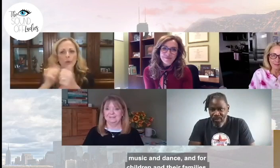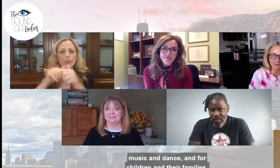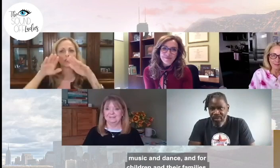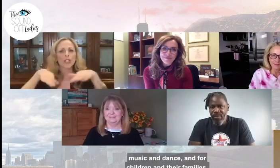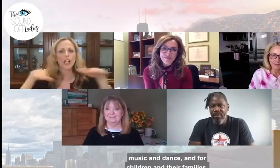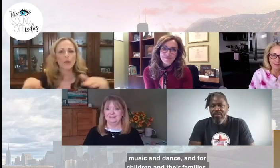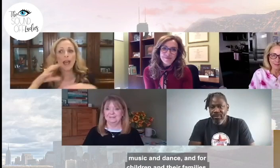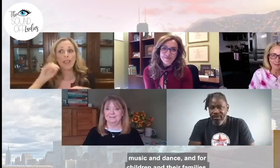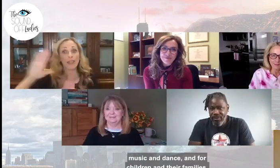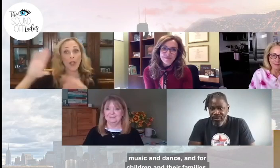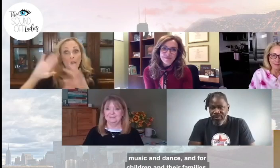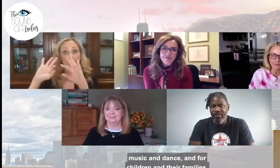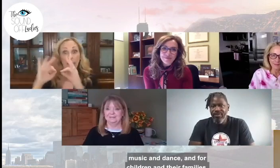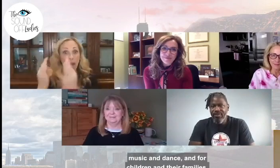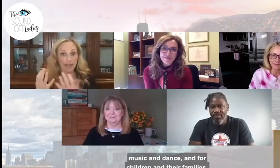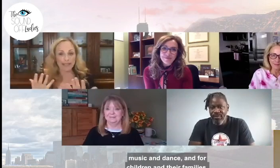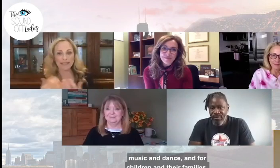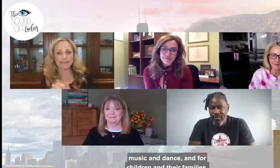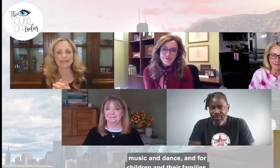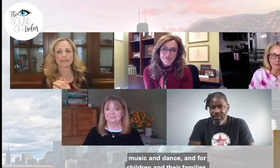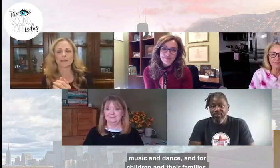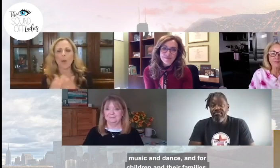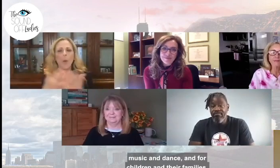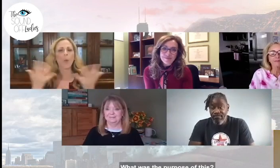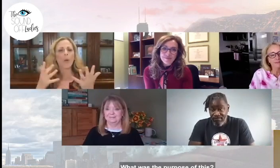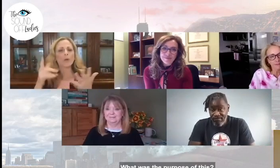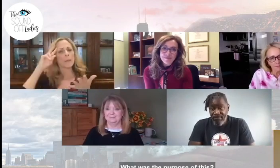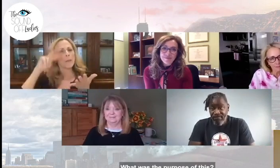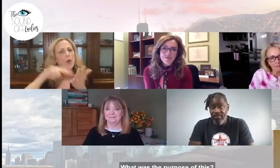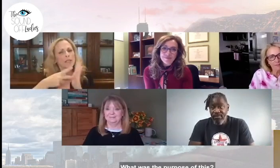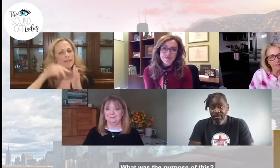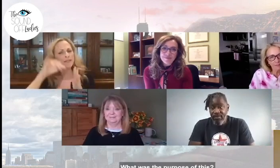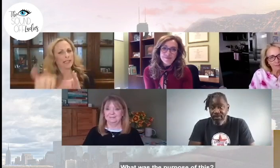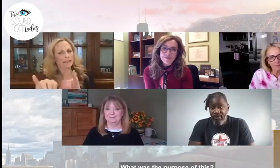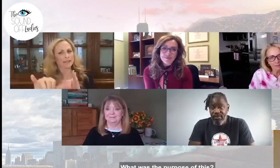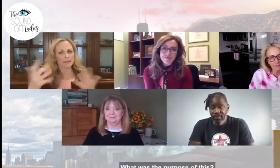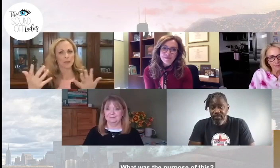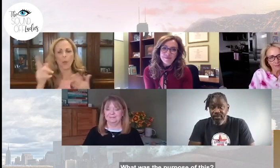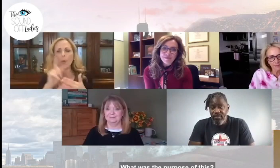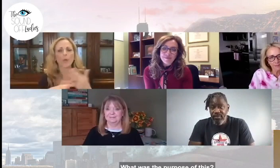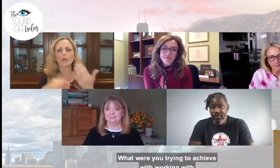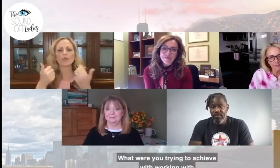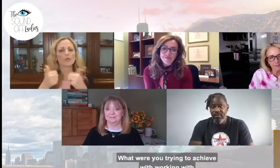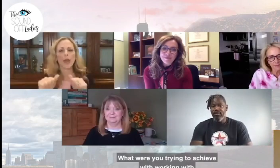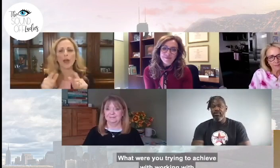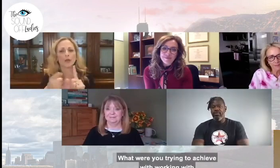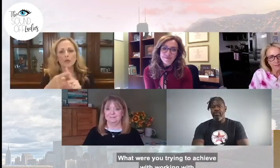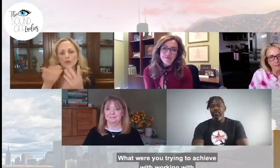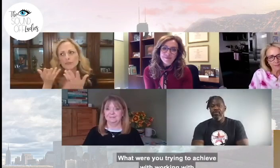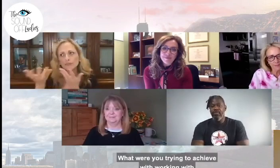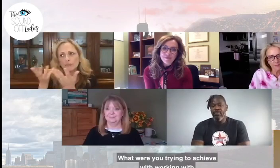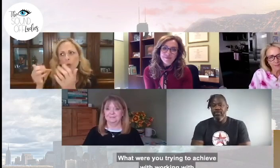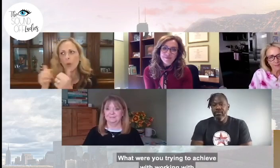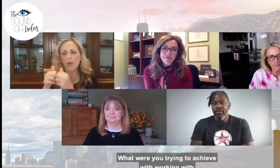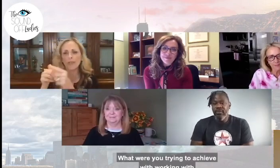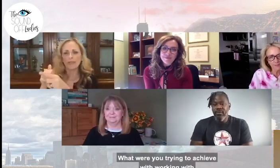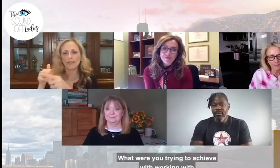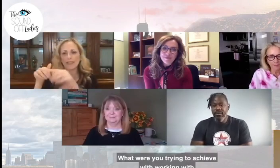And I know you're very proud of that and about the music and dance and showing children that they can still enjoy those things even though they're deaf.